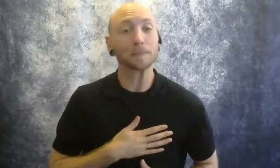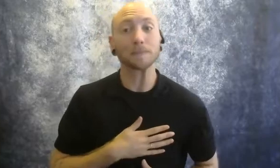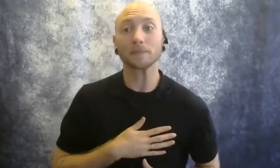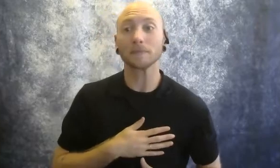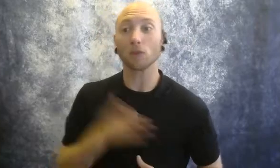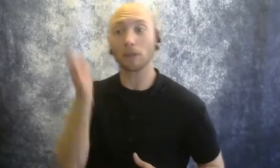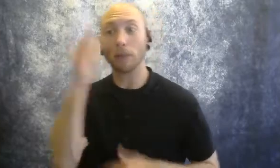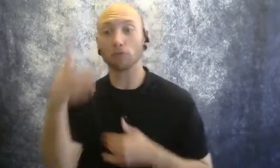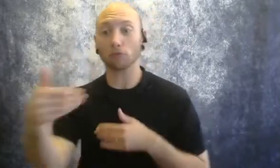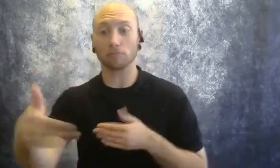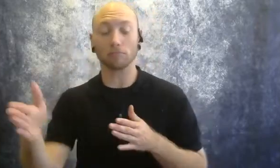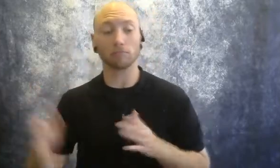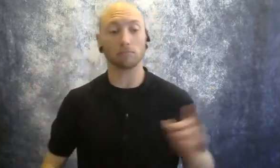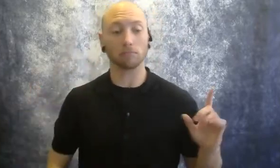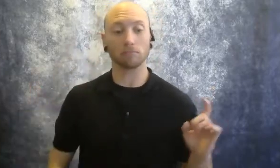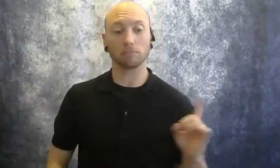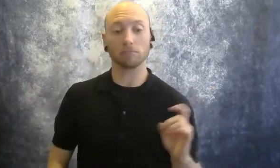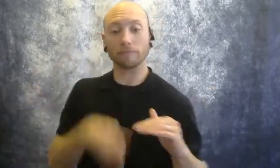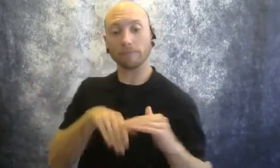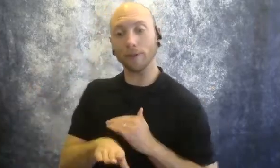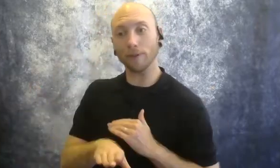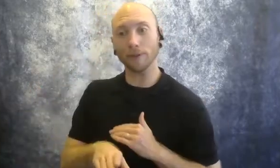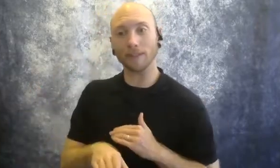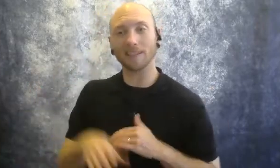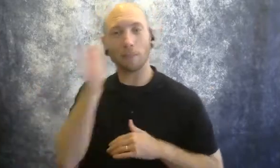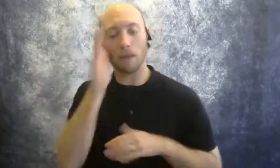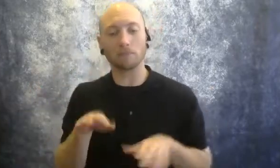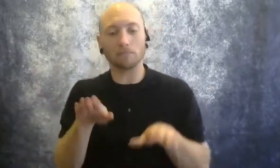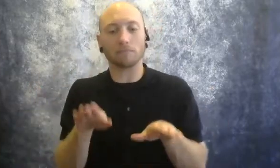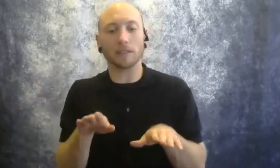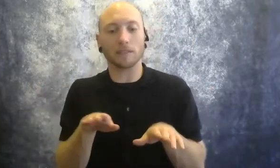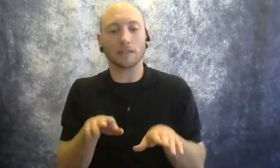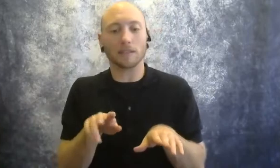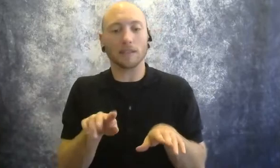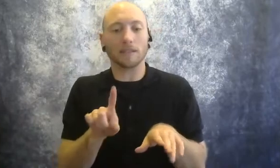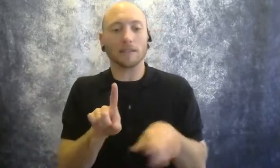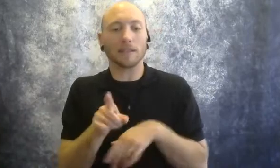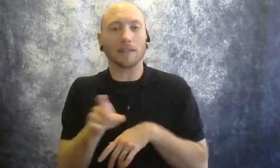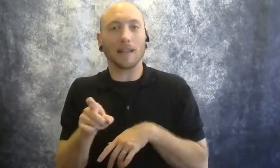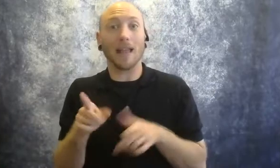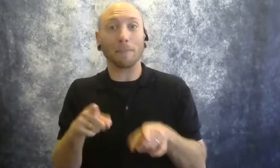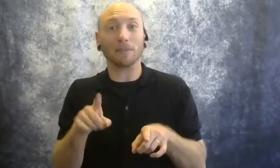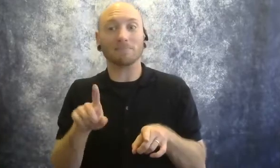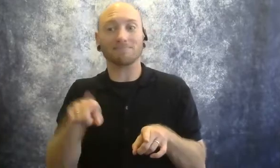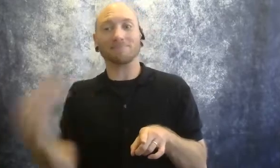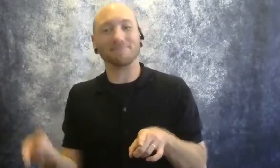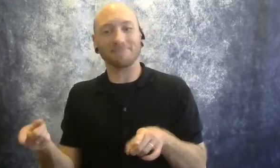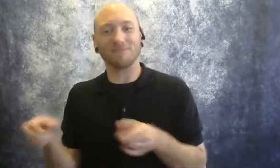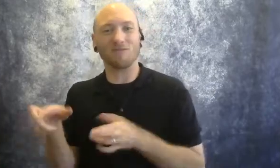So she starts into the bedroom, and he keeps scooching over in the bed there, and then he falls